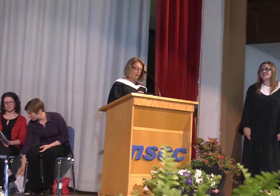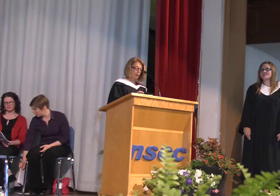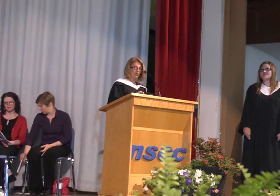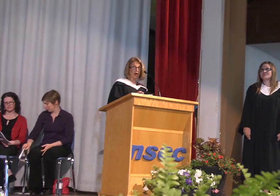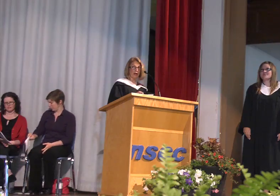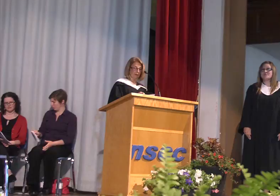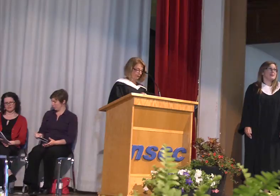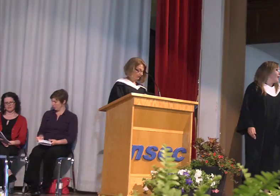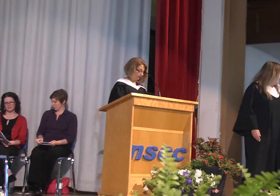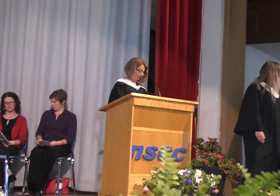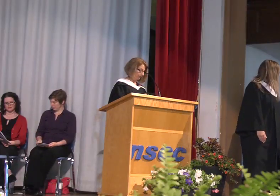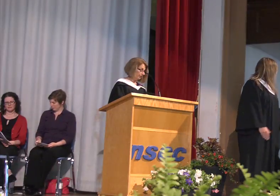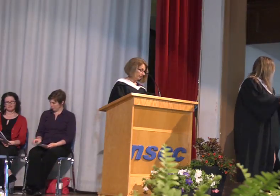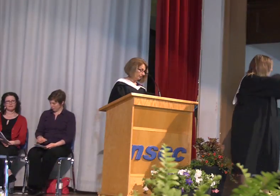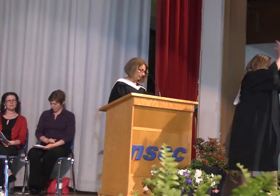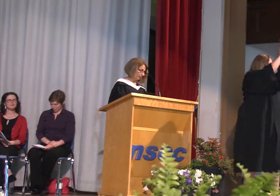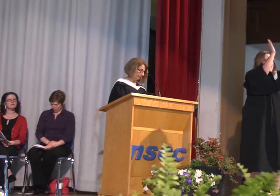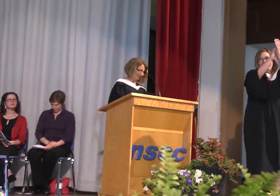Sarah Bortot.